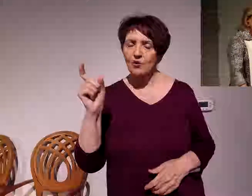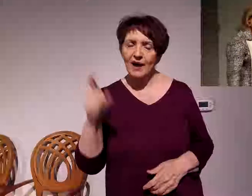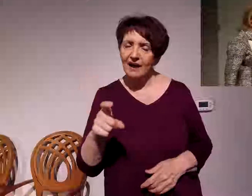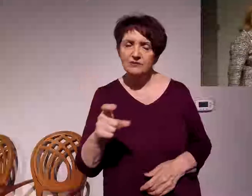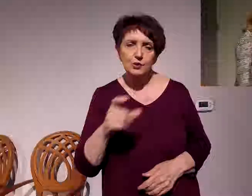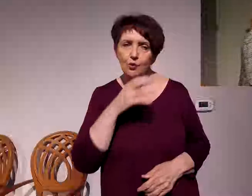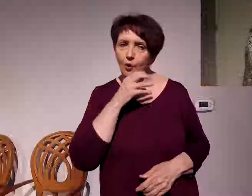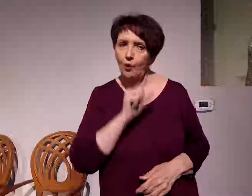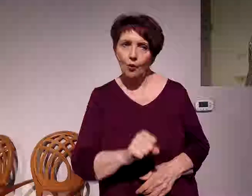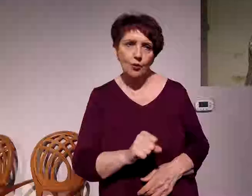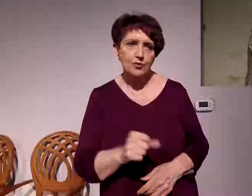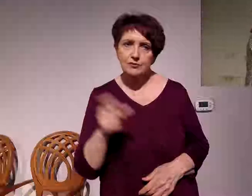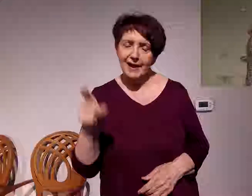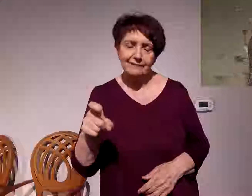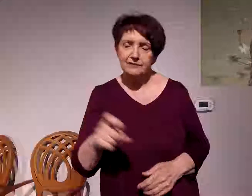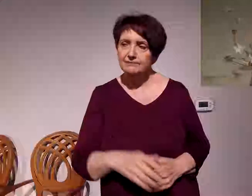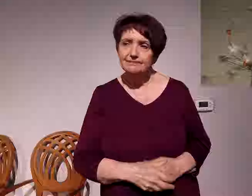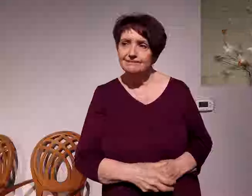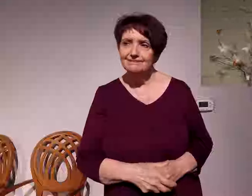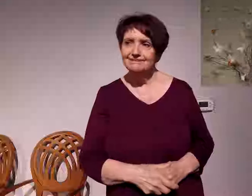grow not old. have to grow old.